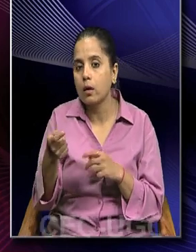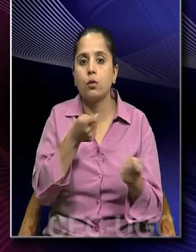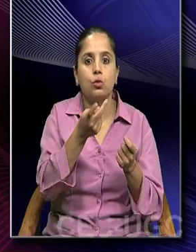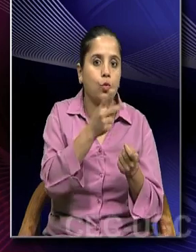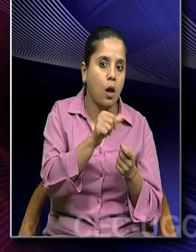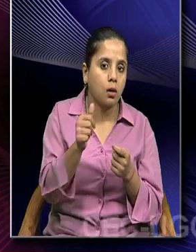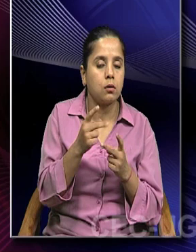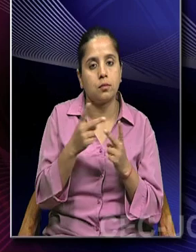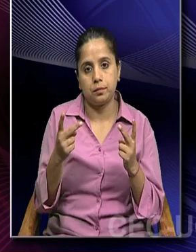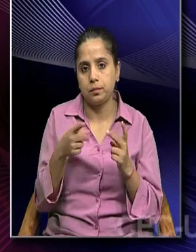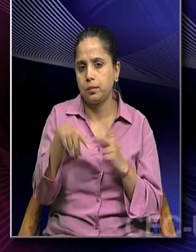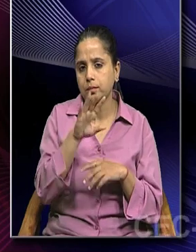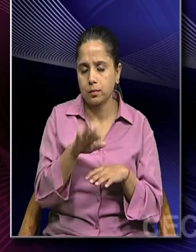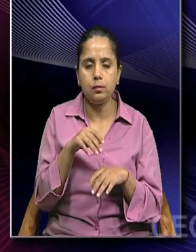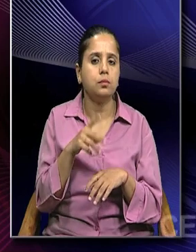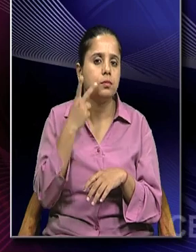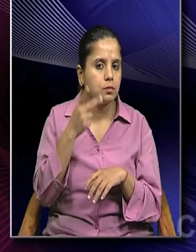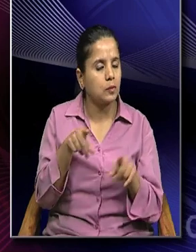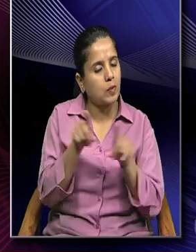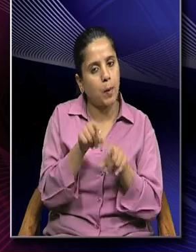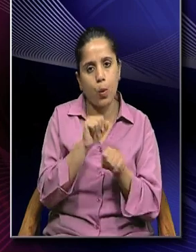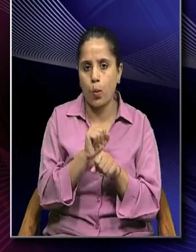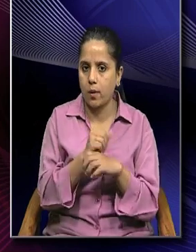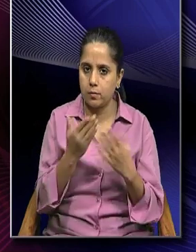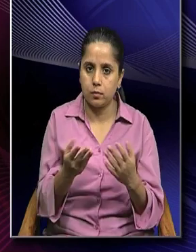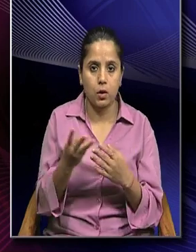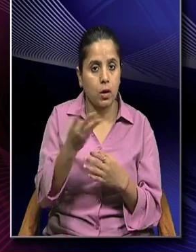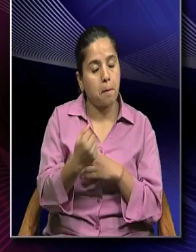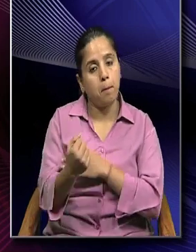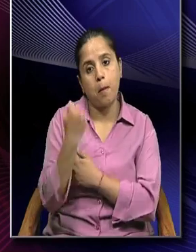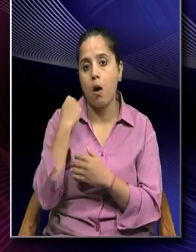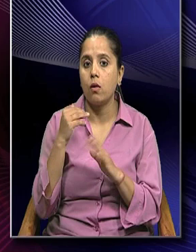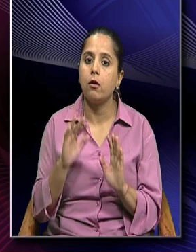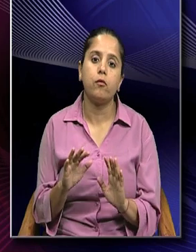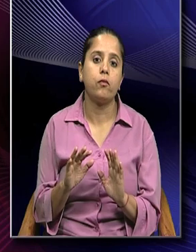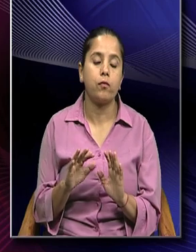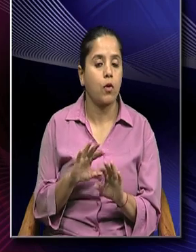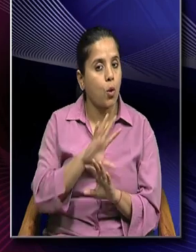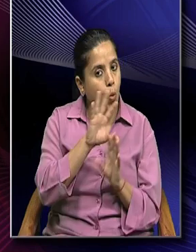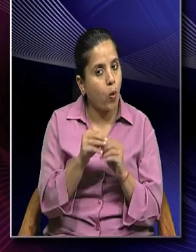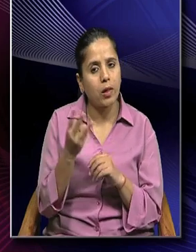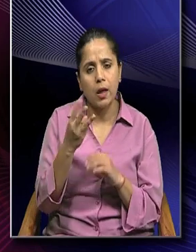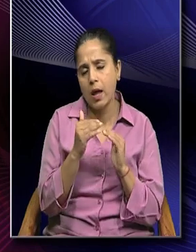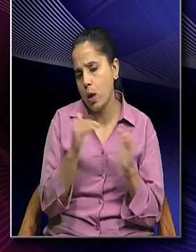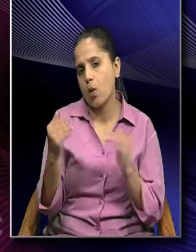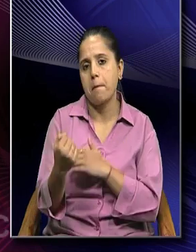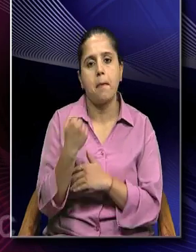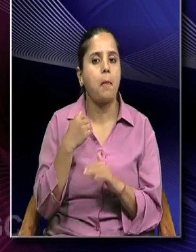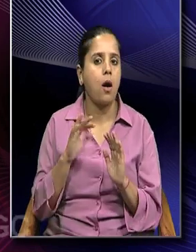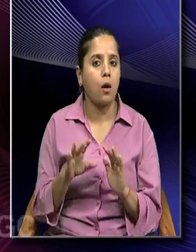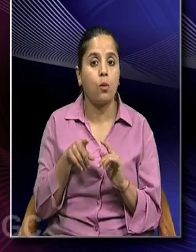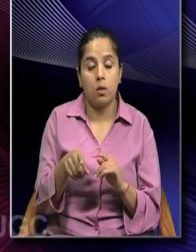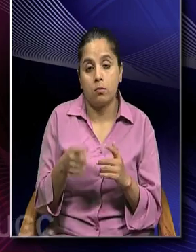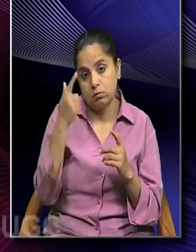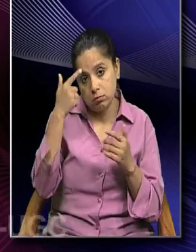of working like this, and all three are powerful, all three are equally powerful. It is up